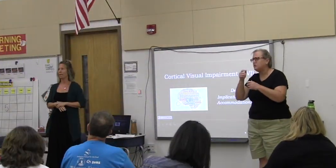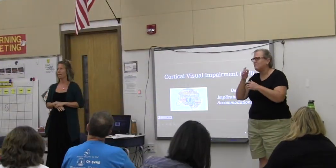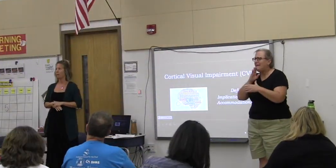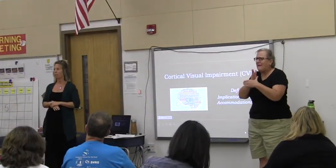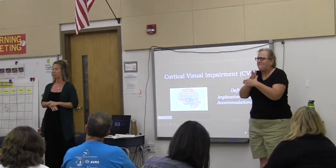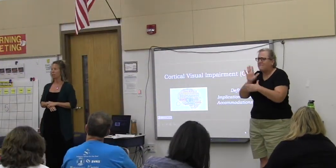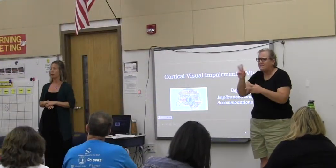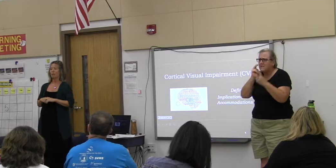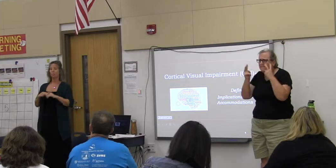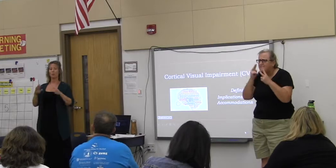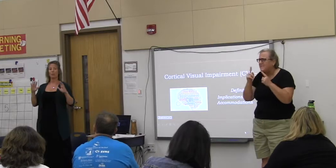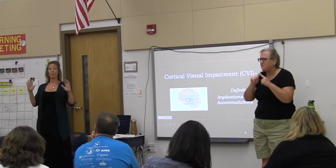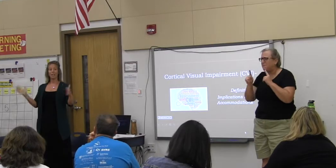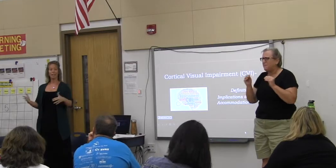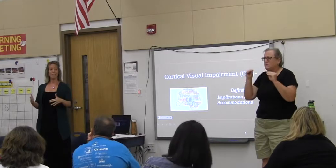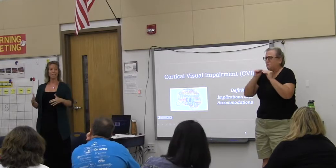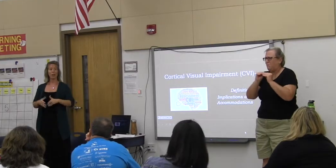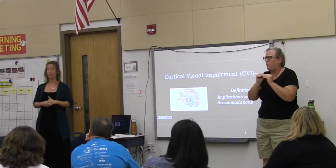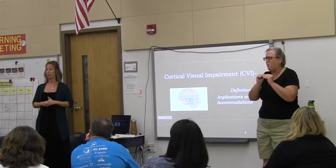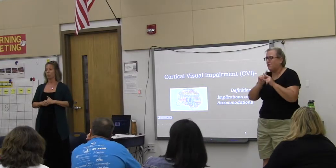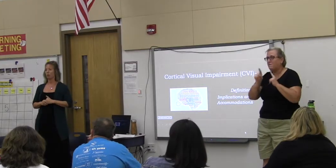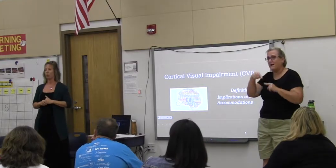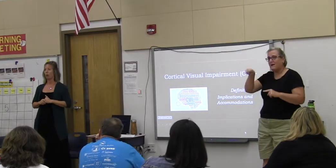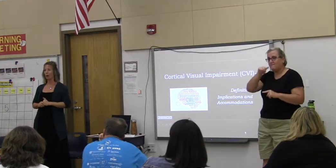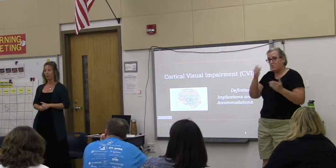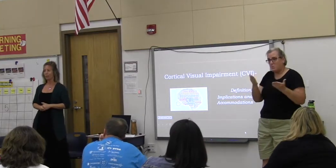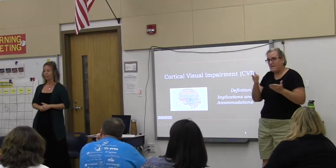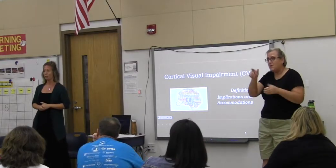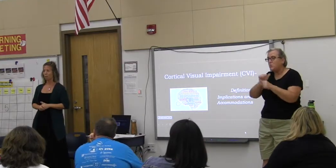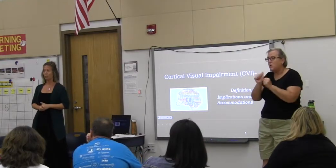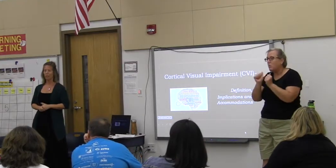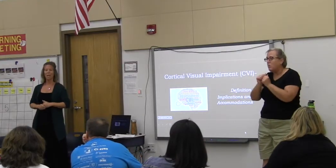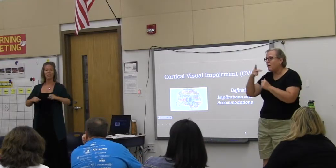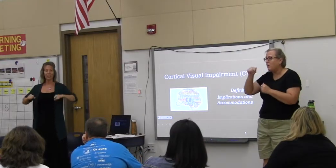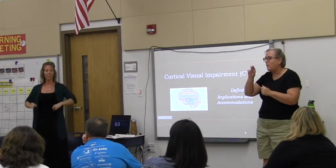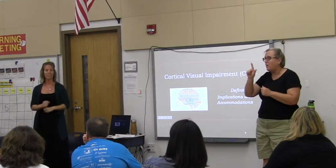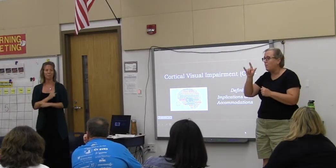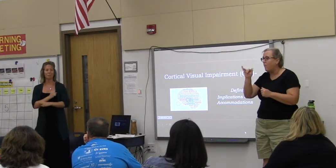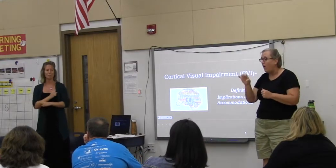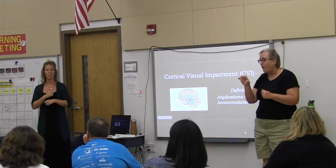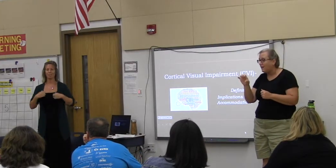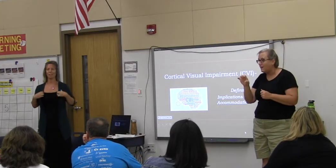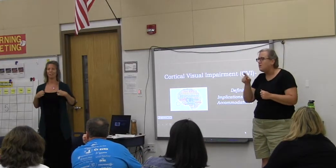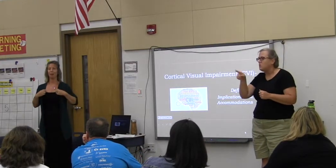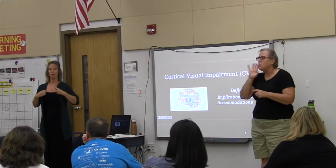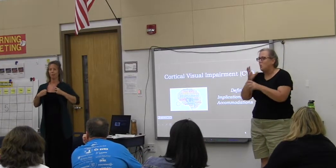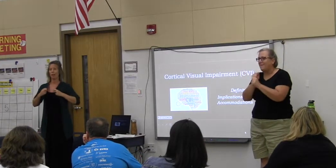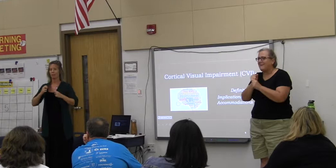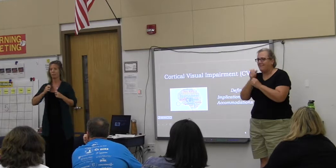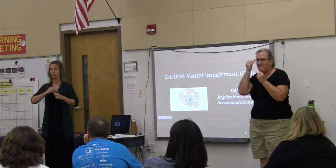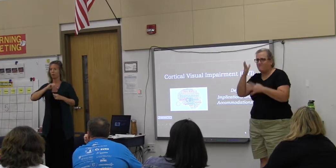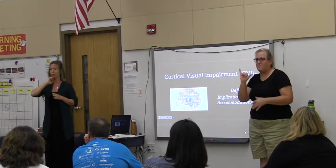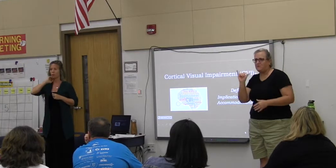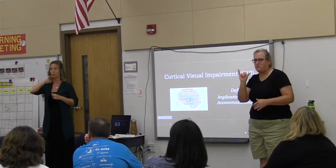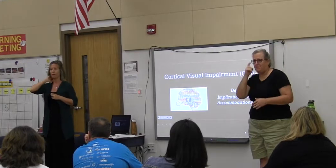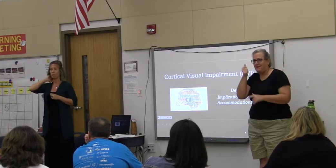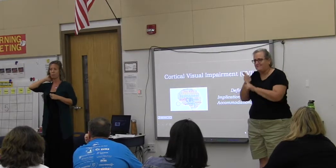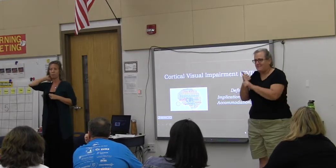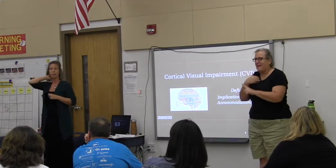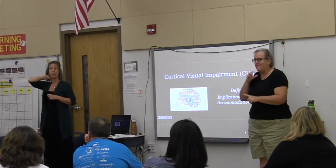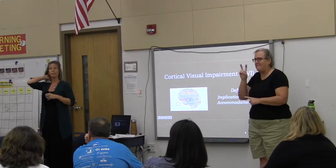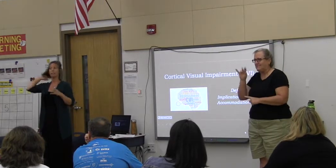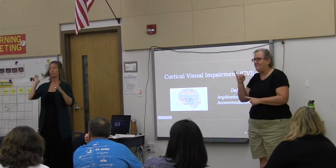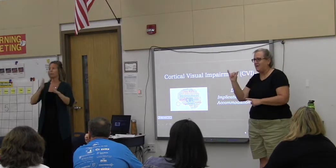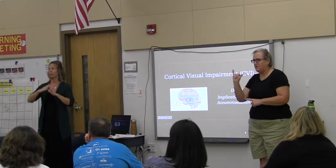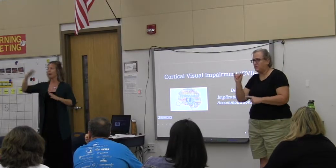lot more to kind of go into it. So if you're here and you happen to work with Paulie as well, you're going to get some information because he also has cortical visual